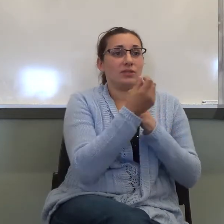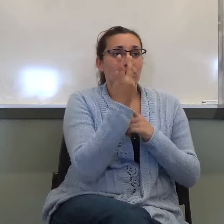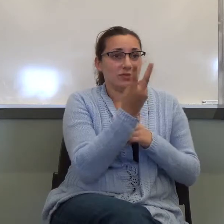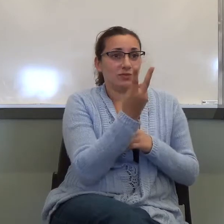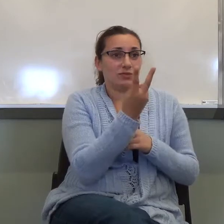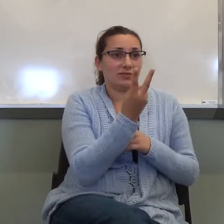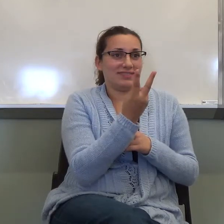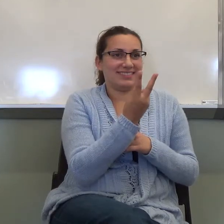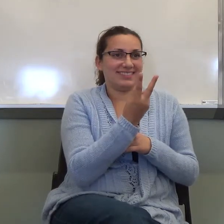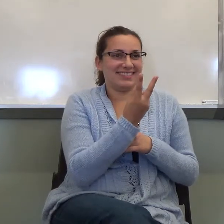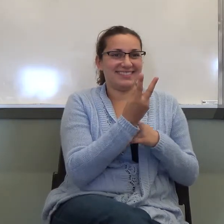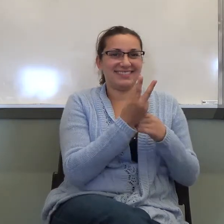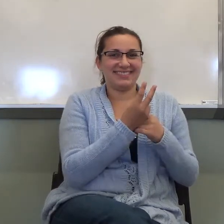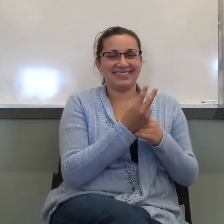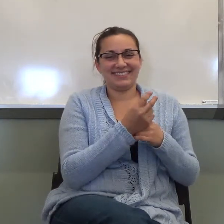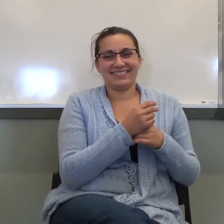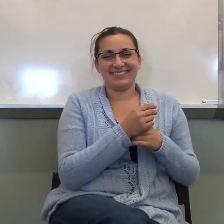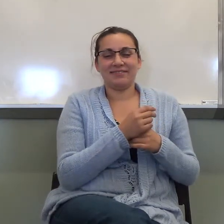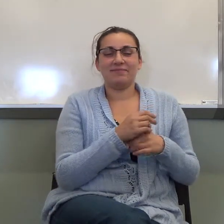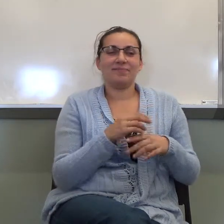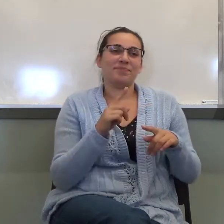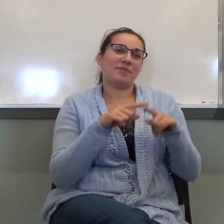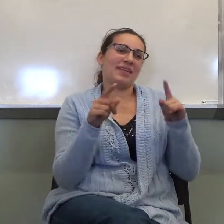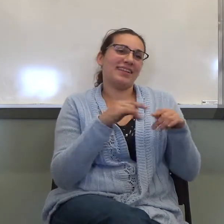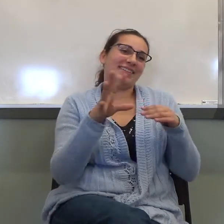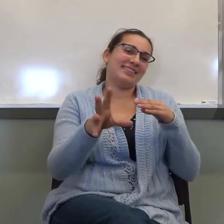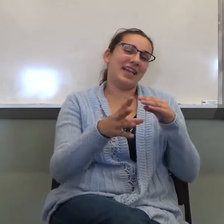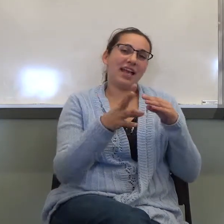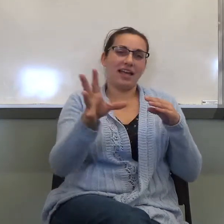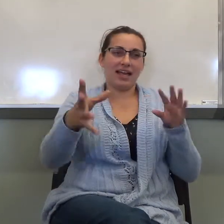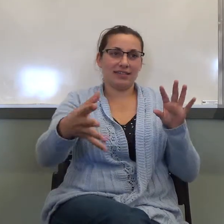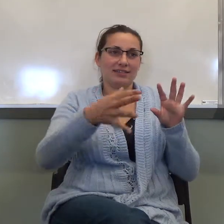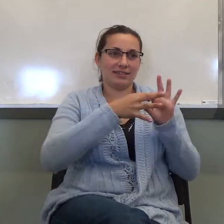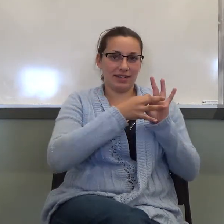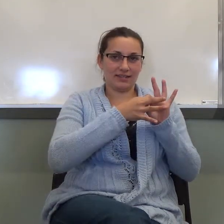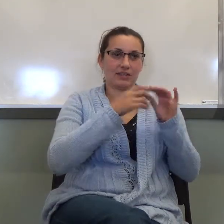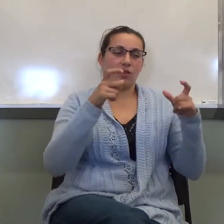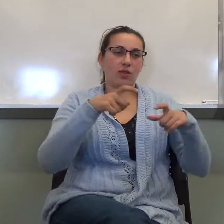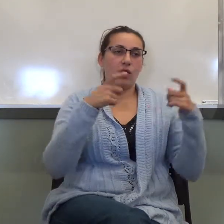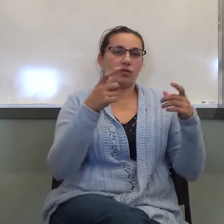larger, 12, but attach the sign with the larger. So it goes very quickly.